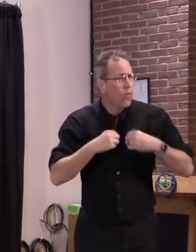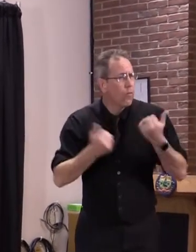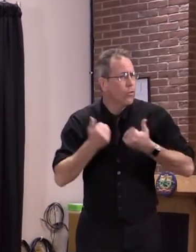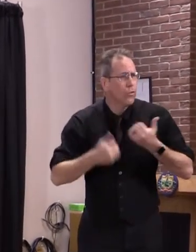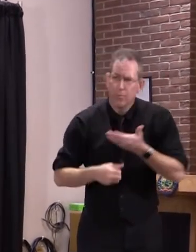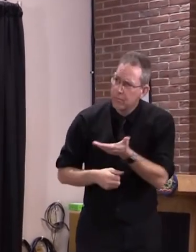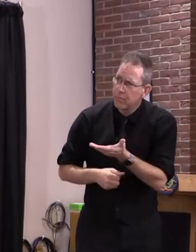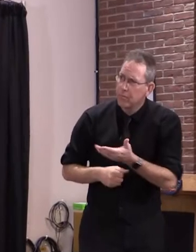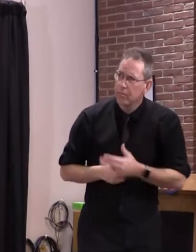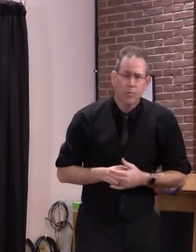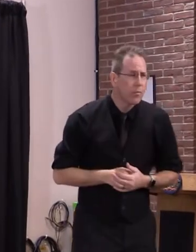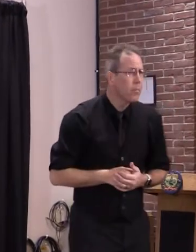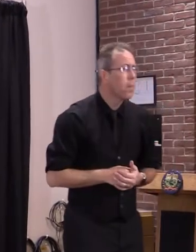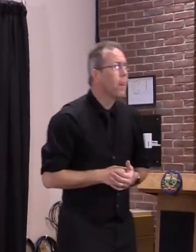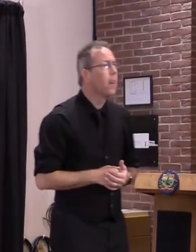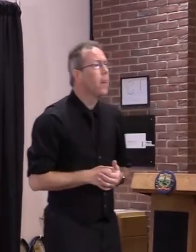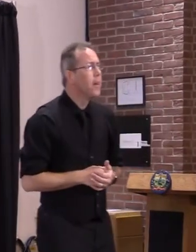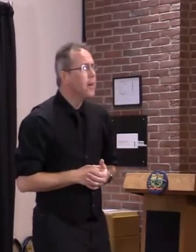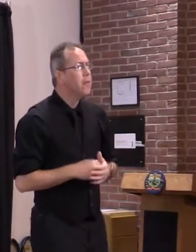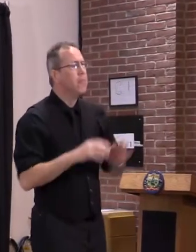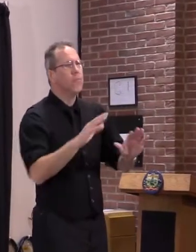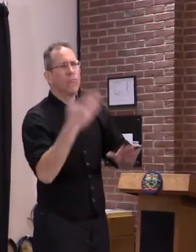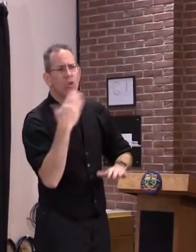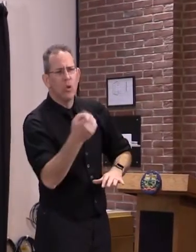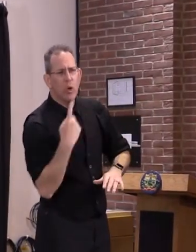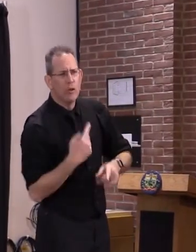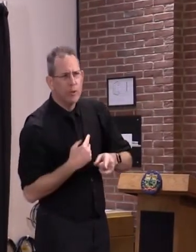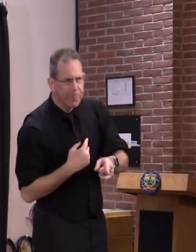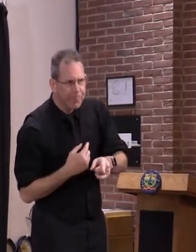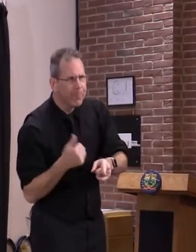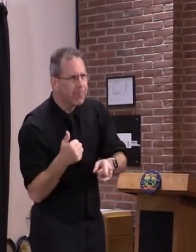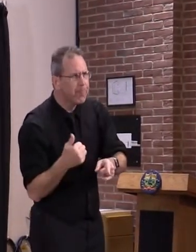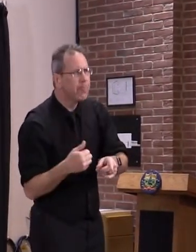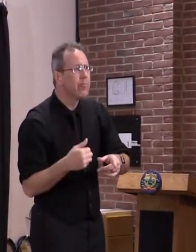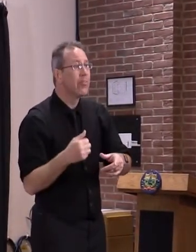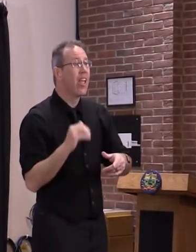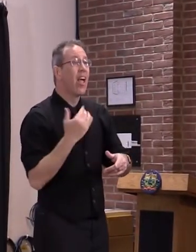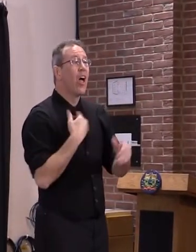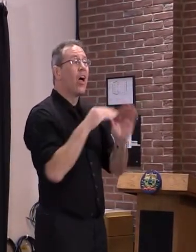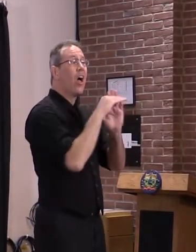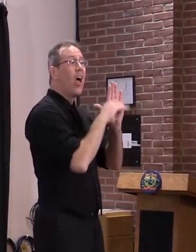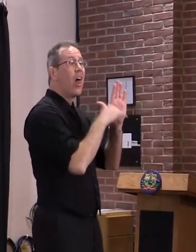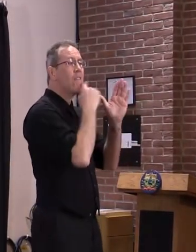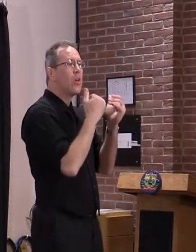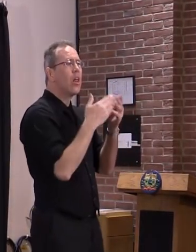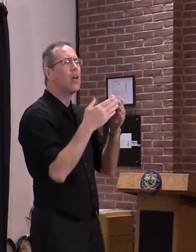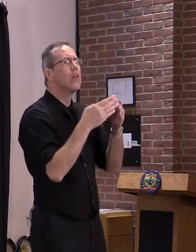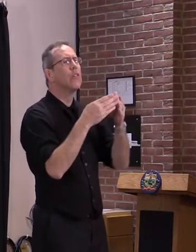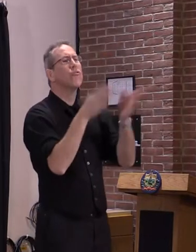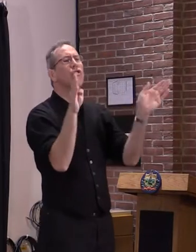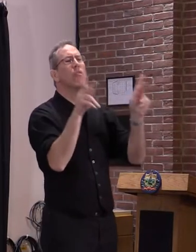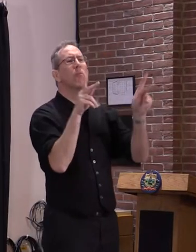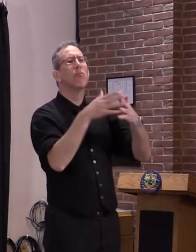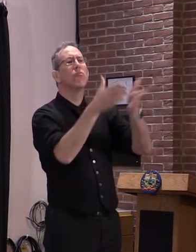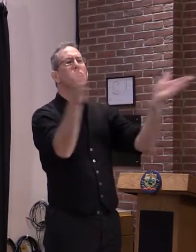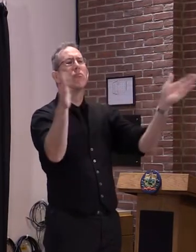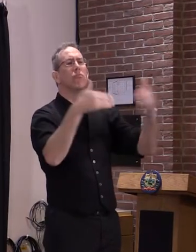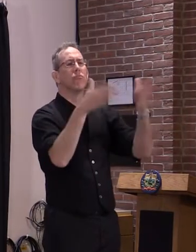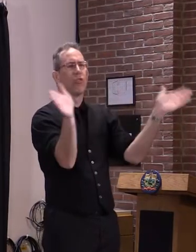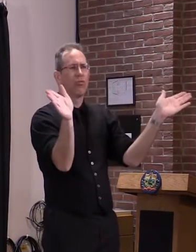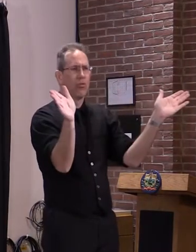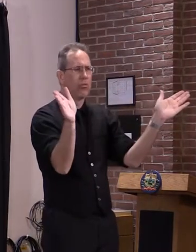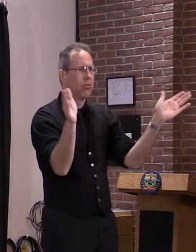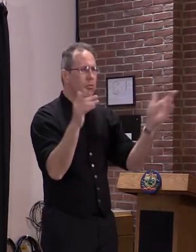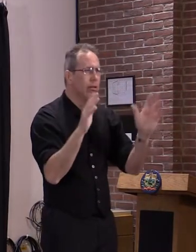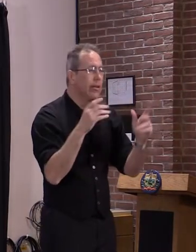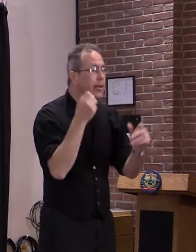putting out is really under the rubric of general population guidance. Both the healthcare sector and the long-term